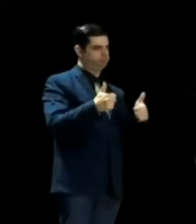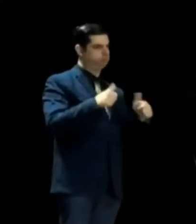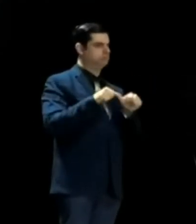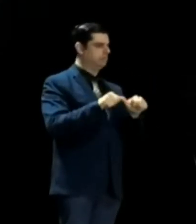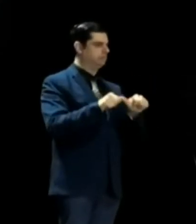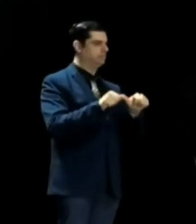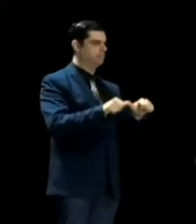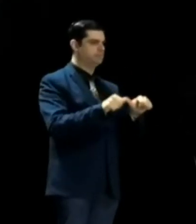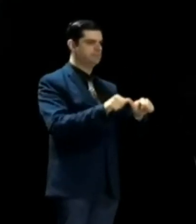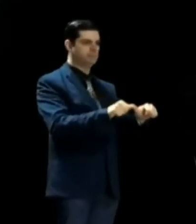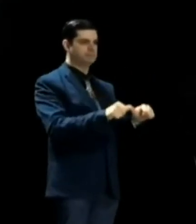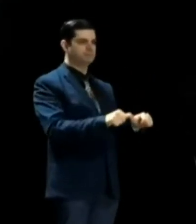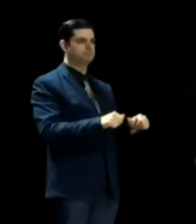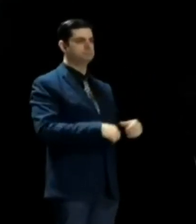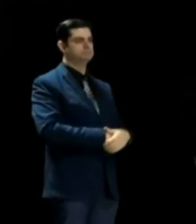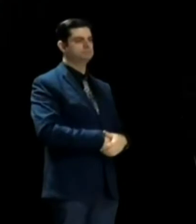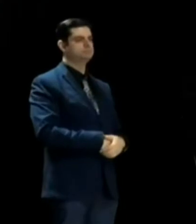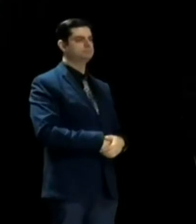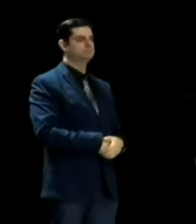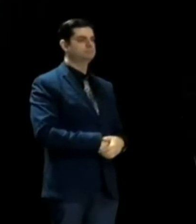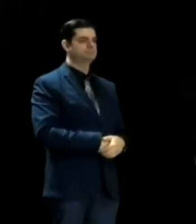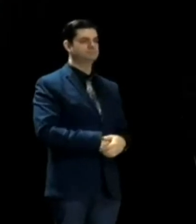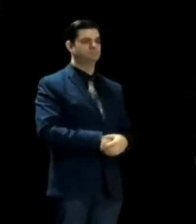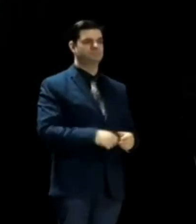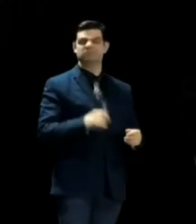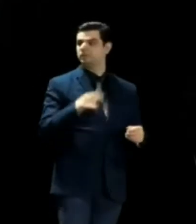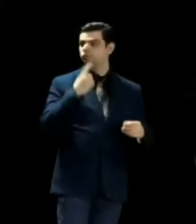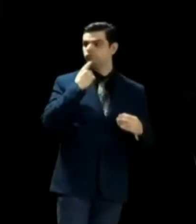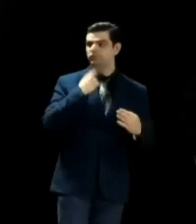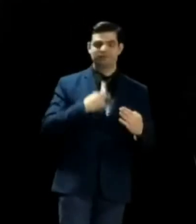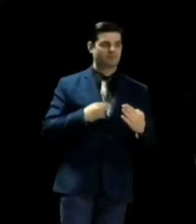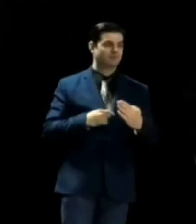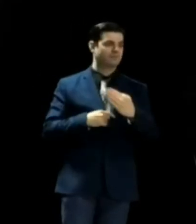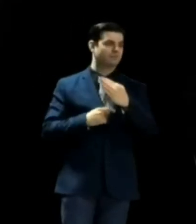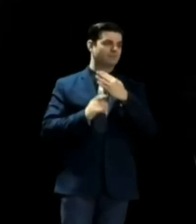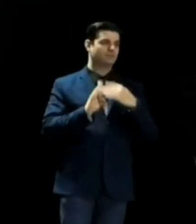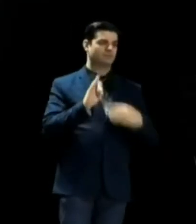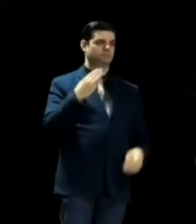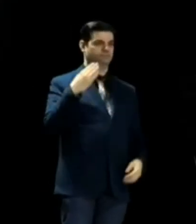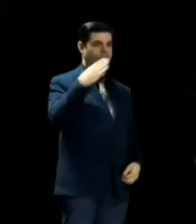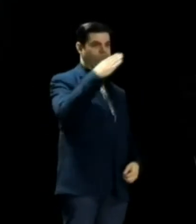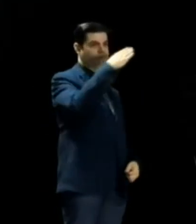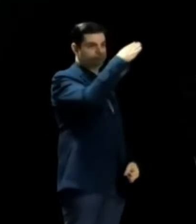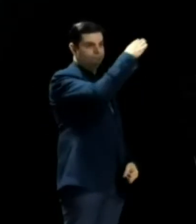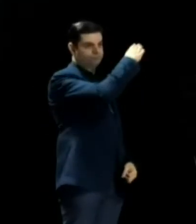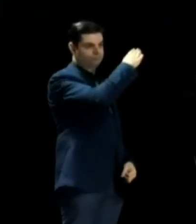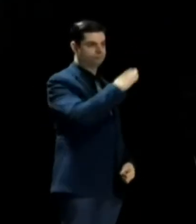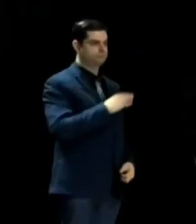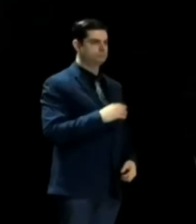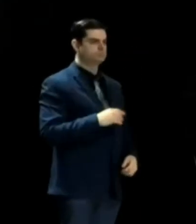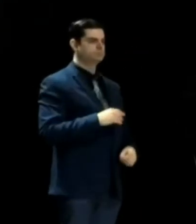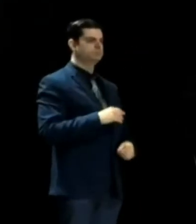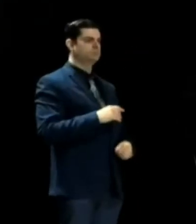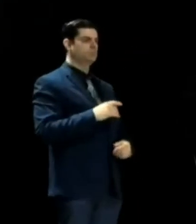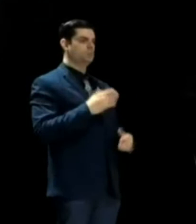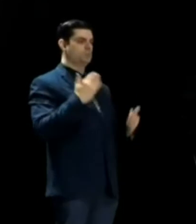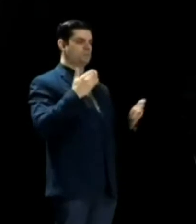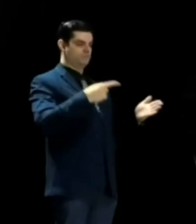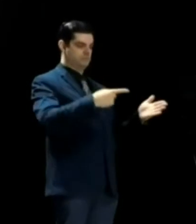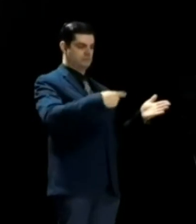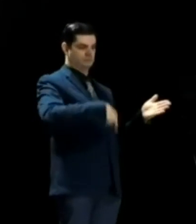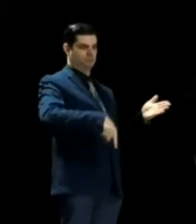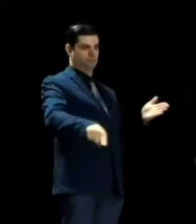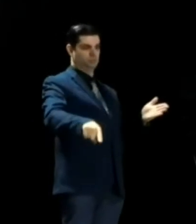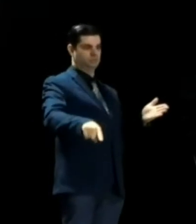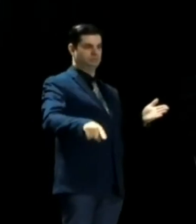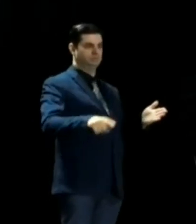that reflected in these curves. So hopefully next week will be another good week of data. Hopefully we'll